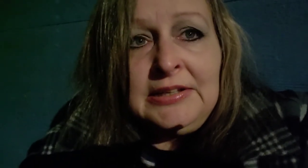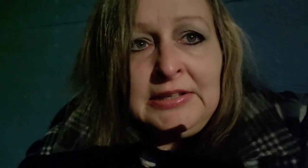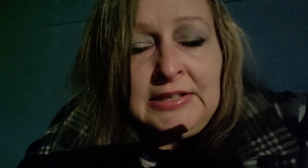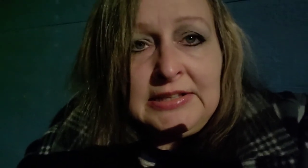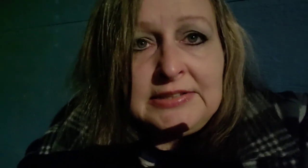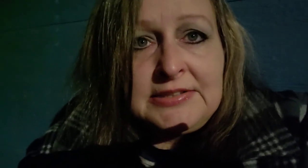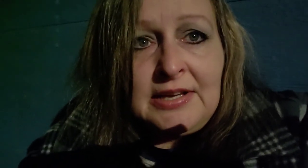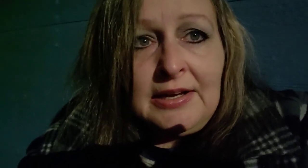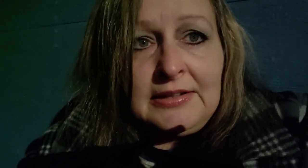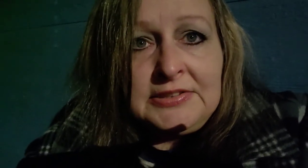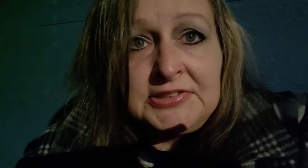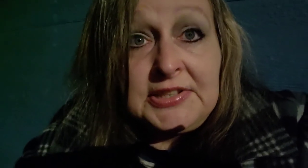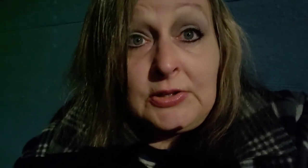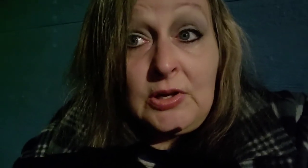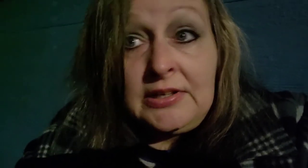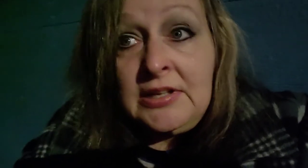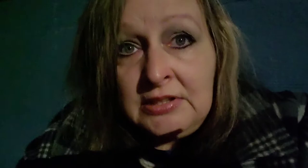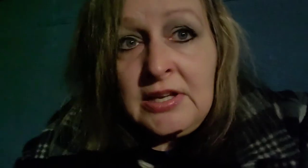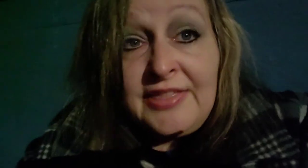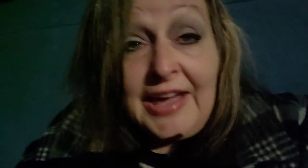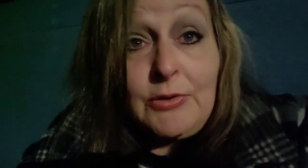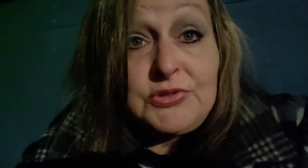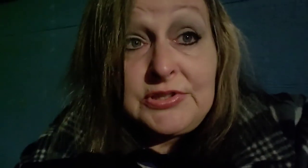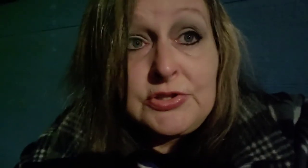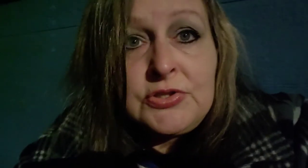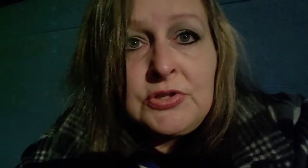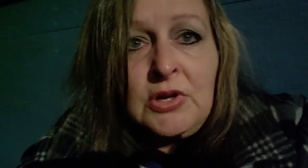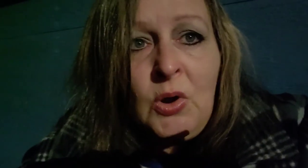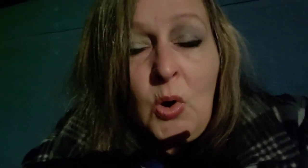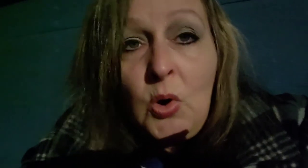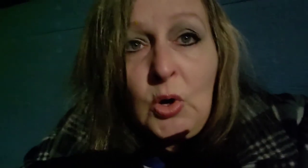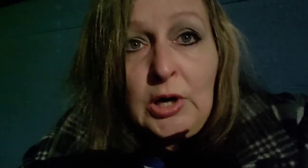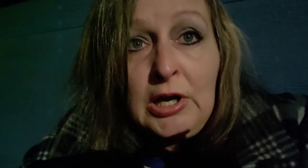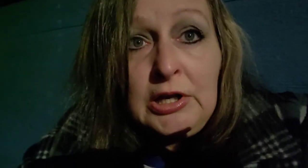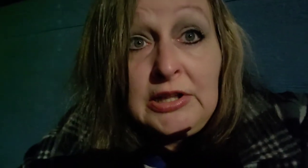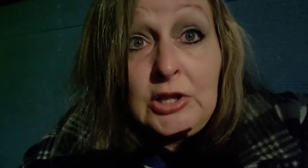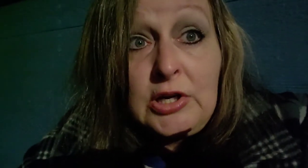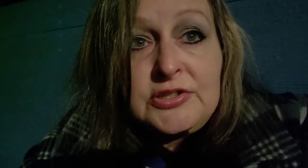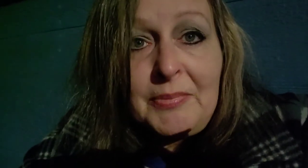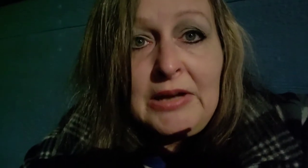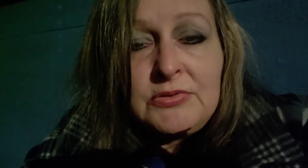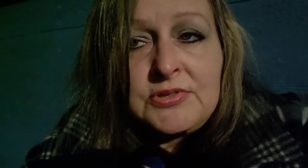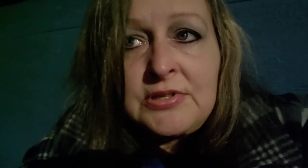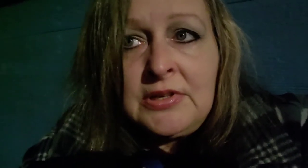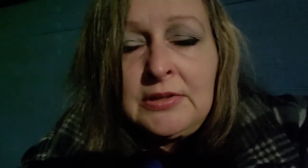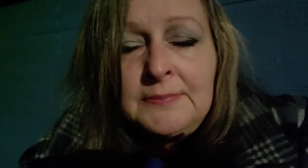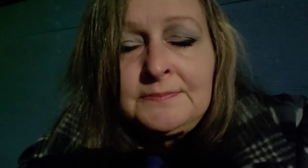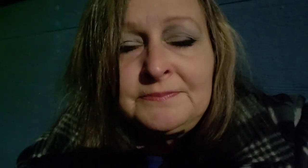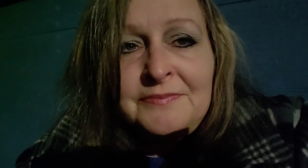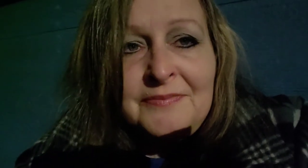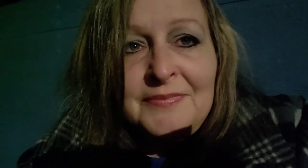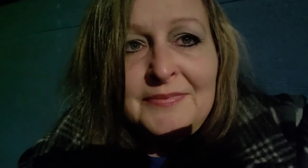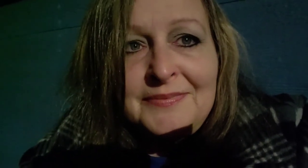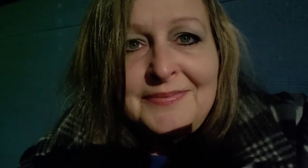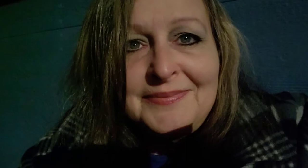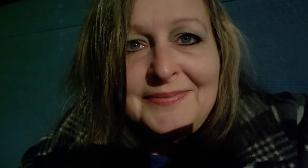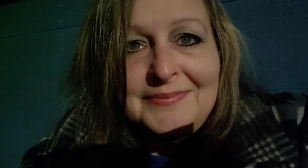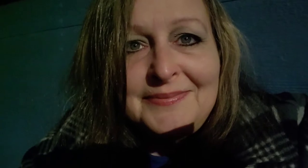anybody is sitting on thousands or large amounts